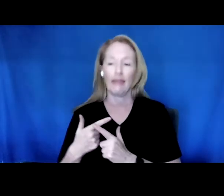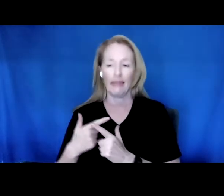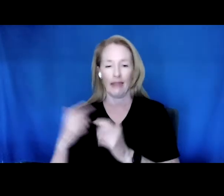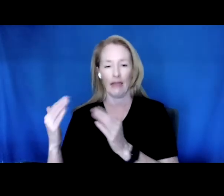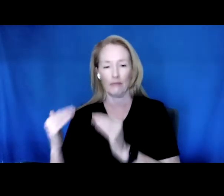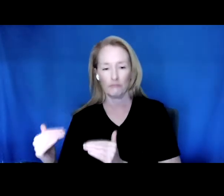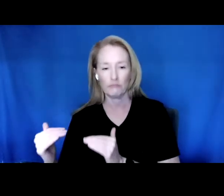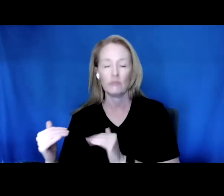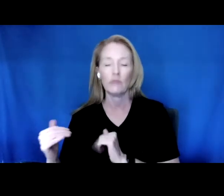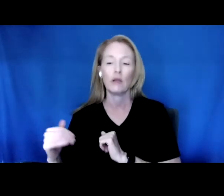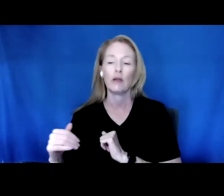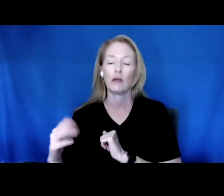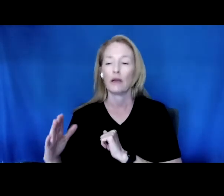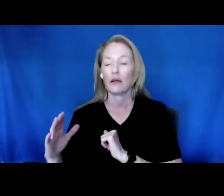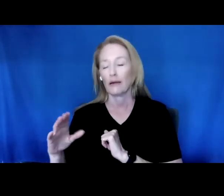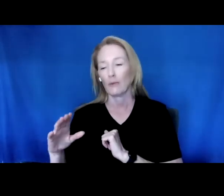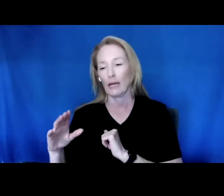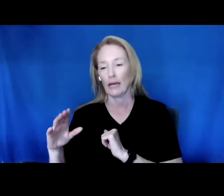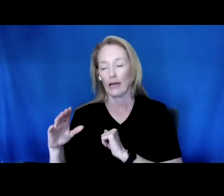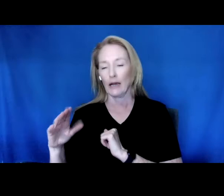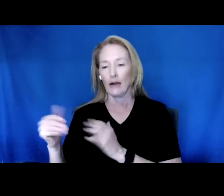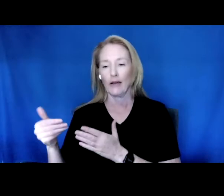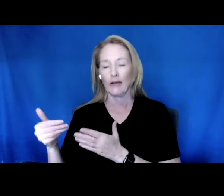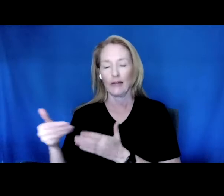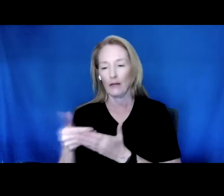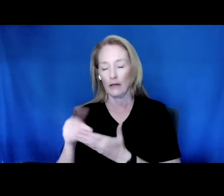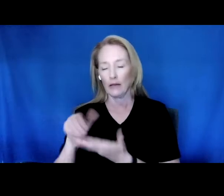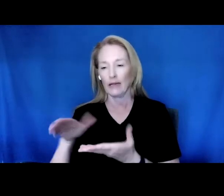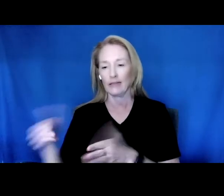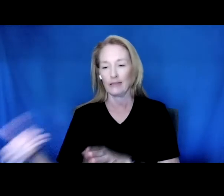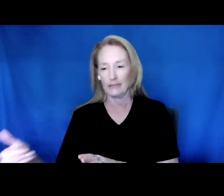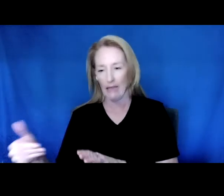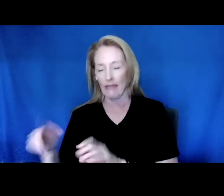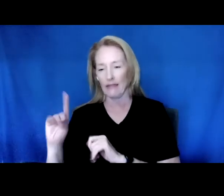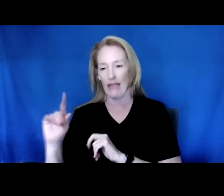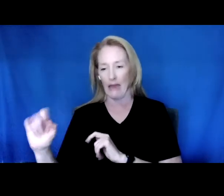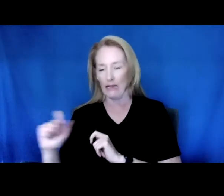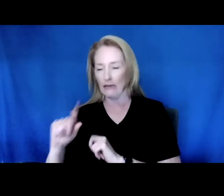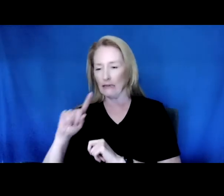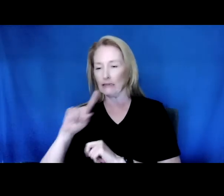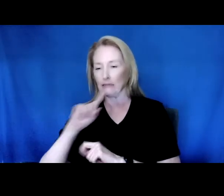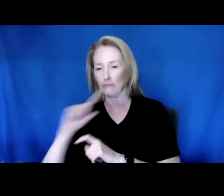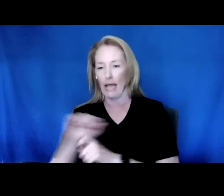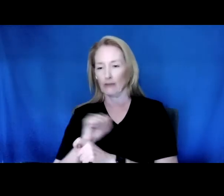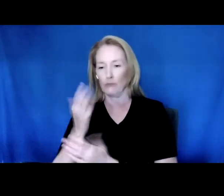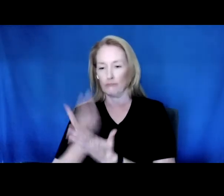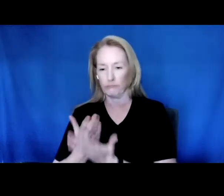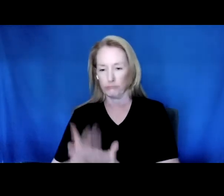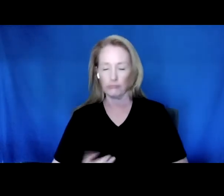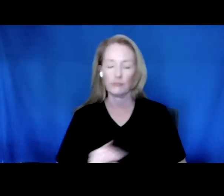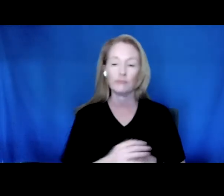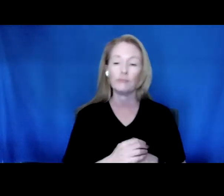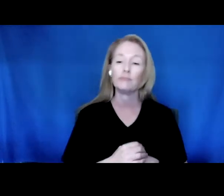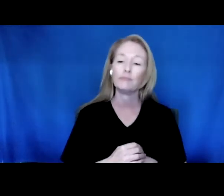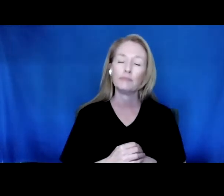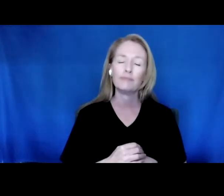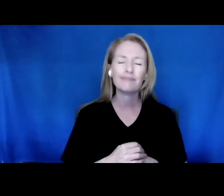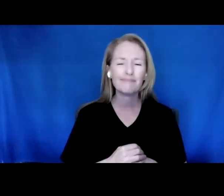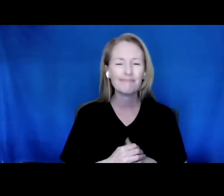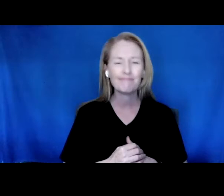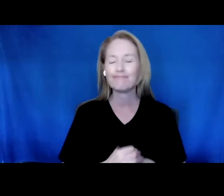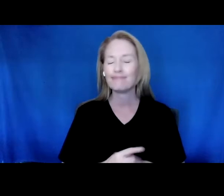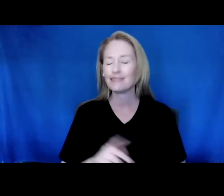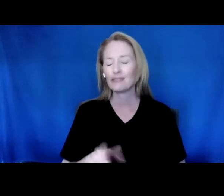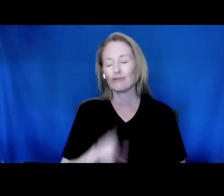fetal infant mortality data is actually analyzed. In step 3, we bring back our community stakeholders and